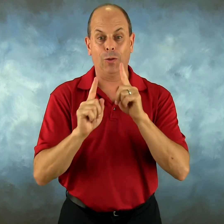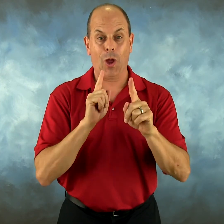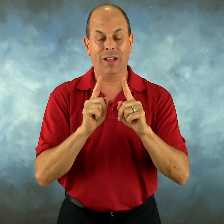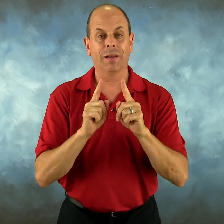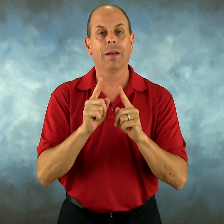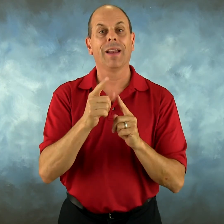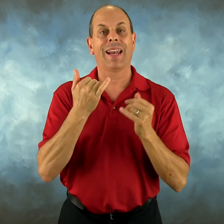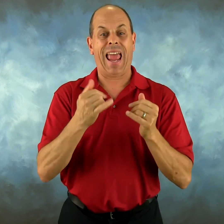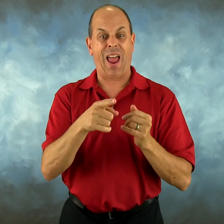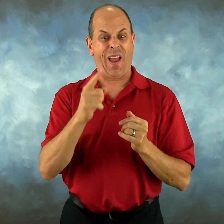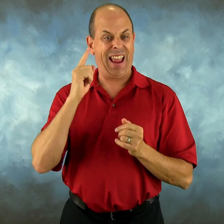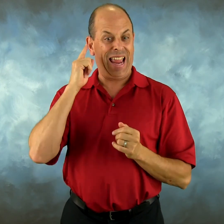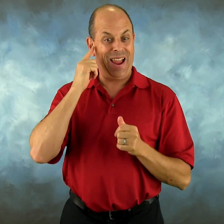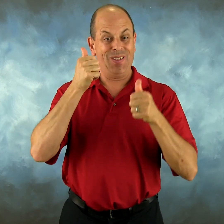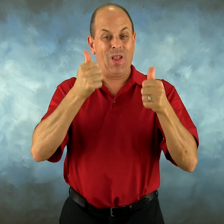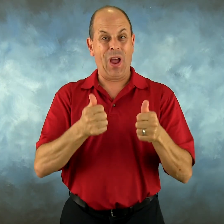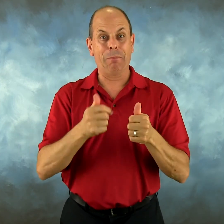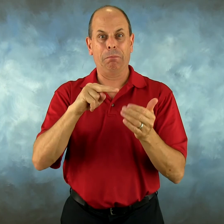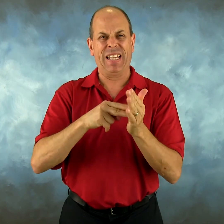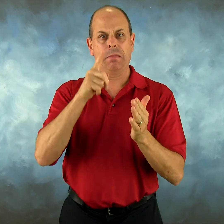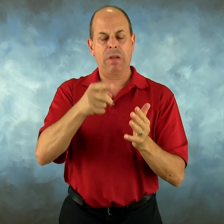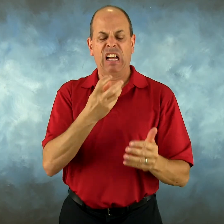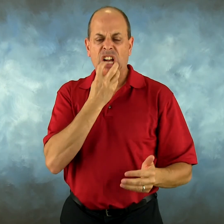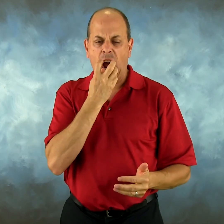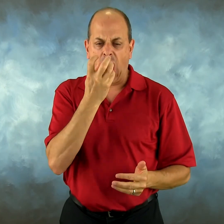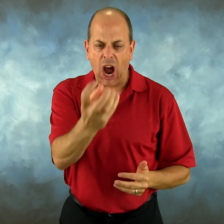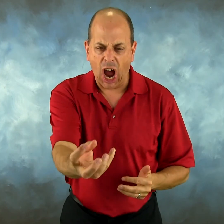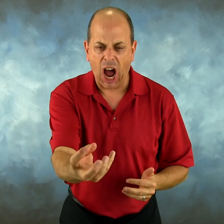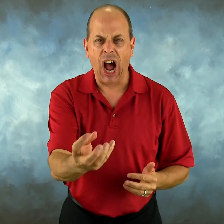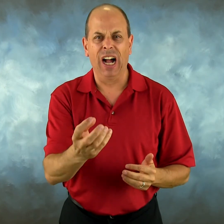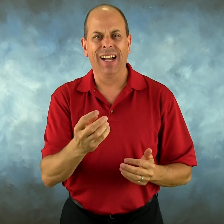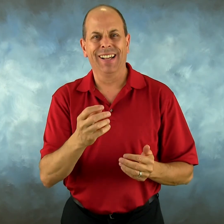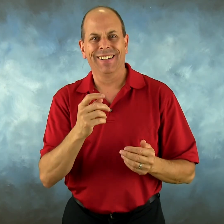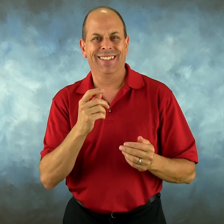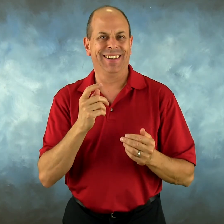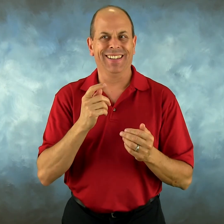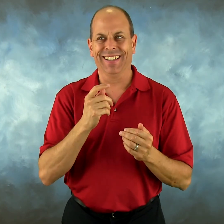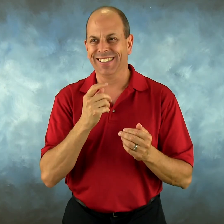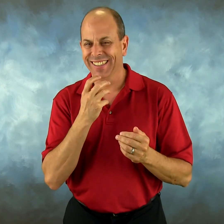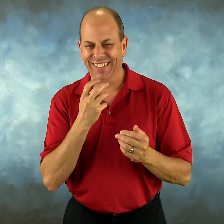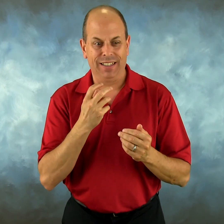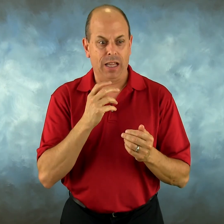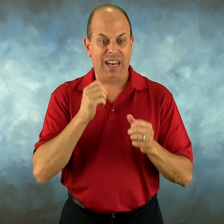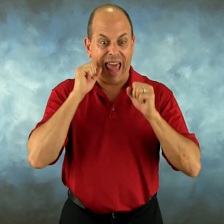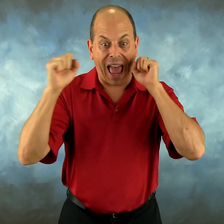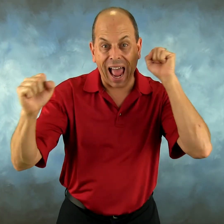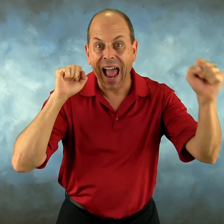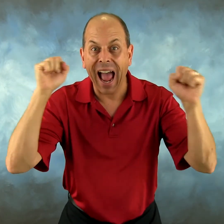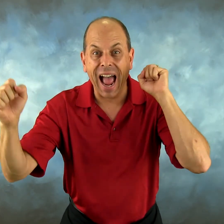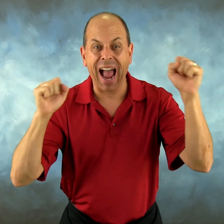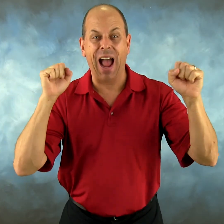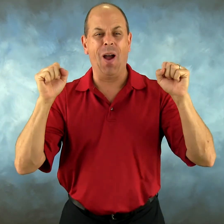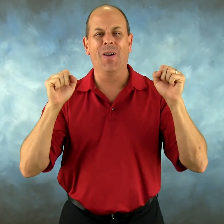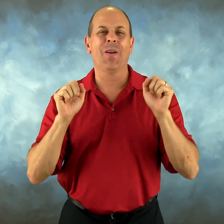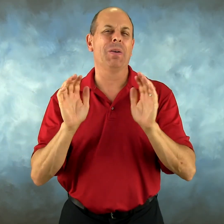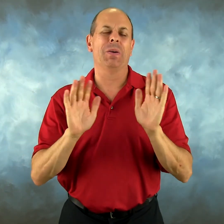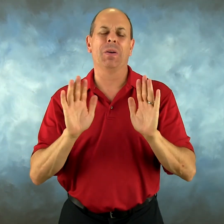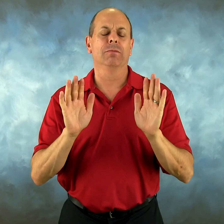When you're in a location where you can talk with the deaf patient, please remember you don't need to holler or